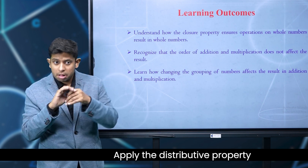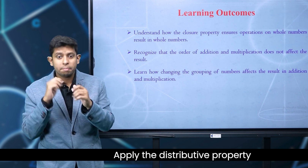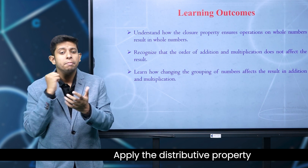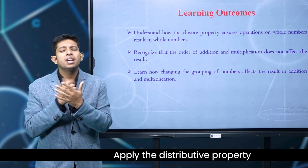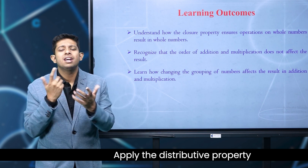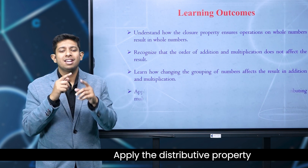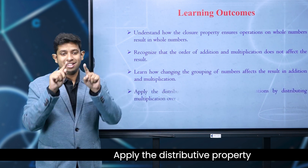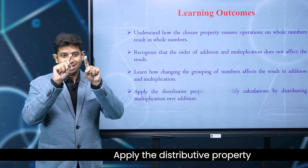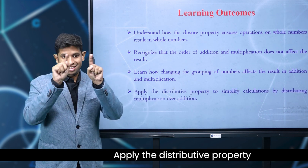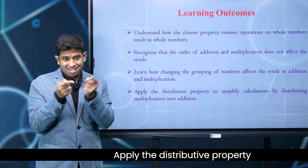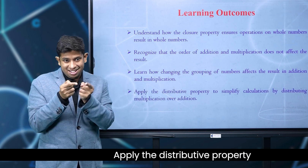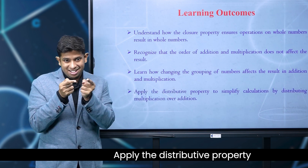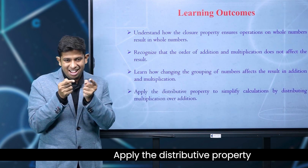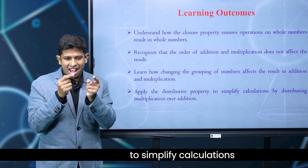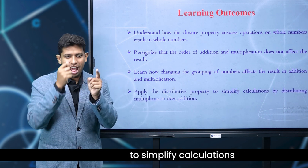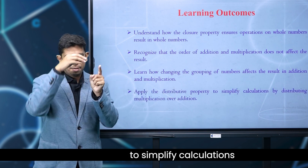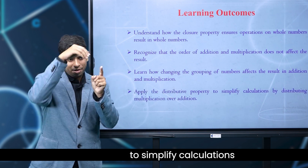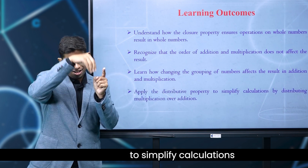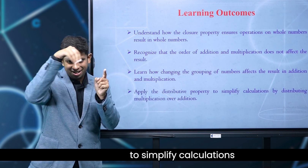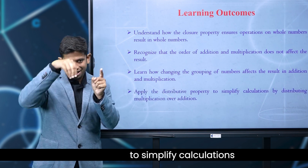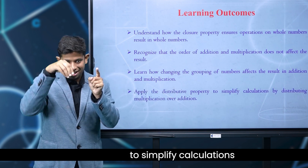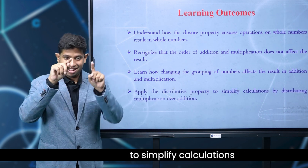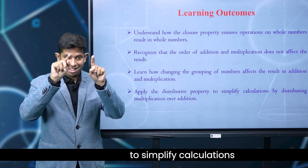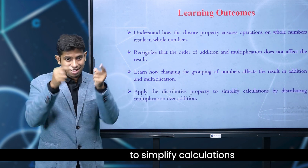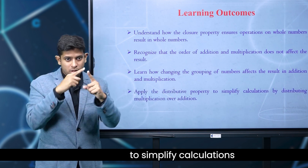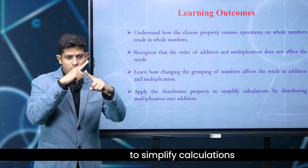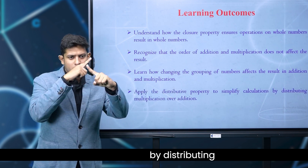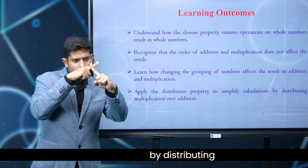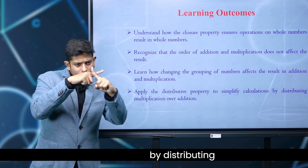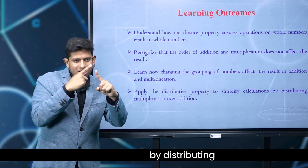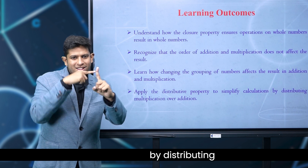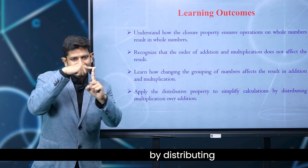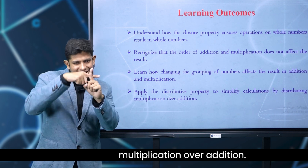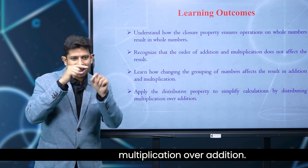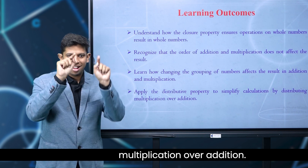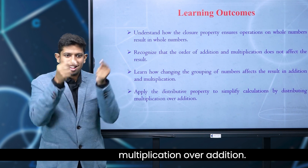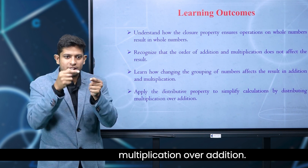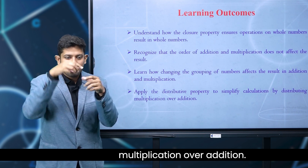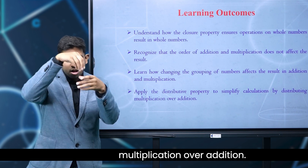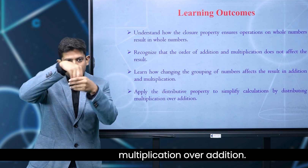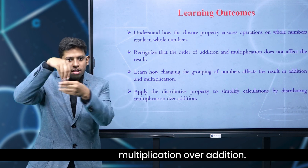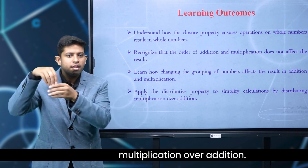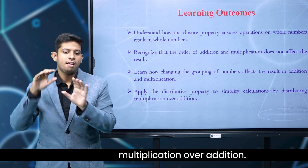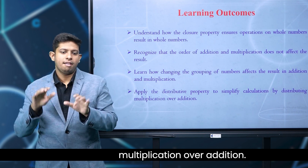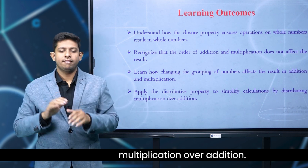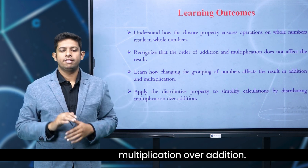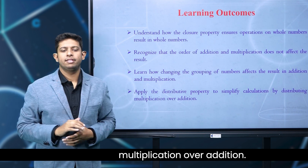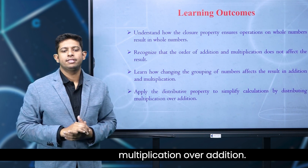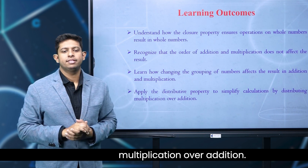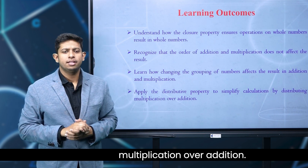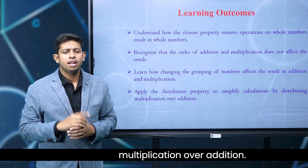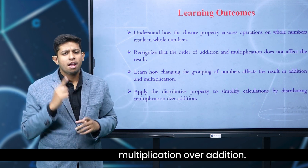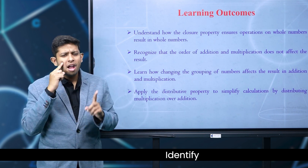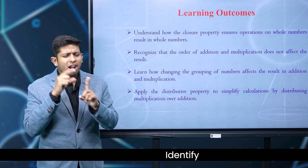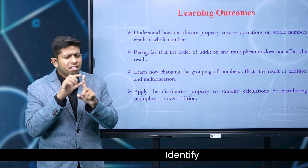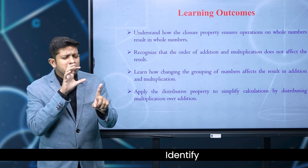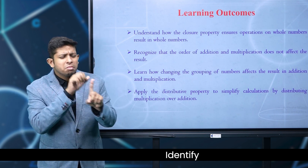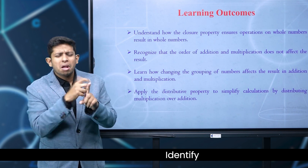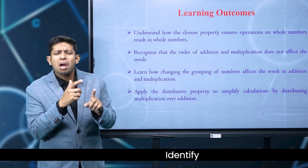Apply the distributive property to simplify calculations by distributing multiplication over addition. Identify